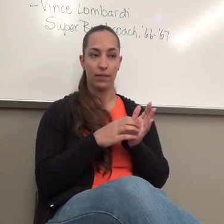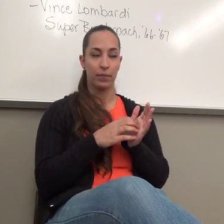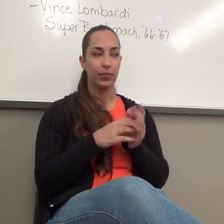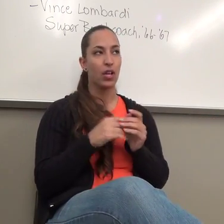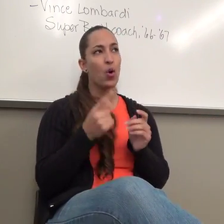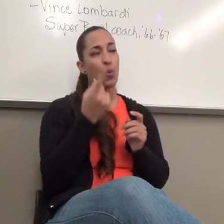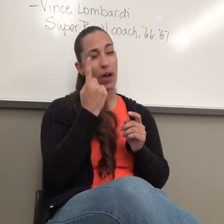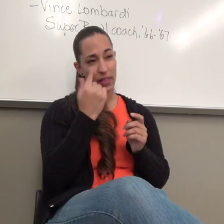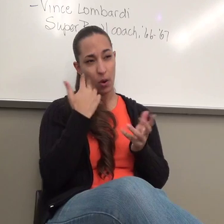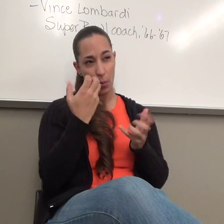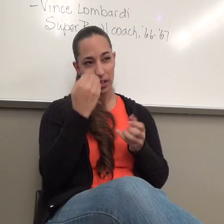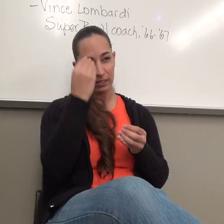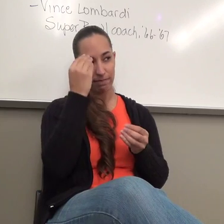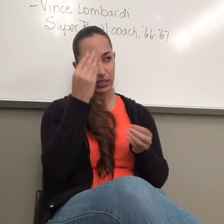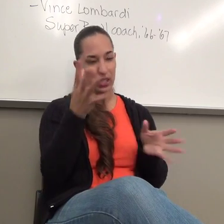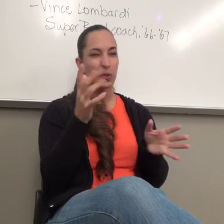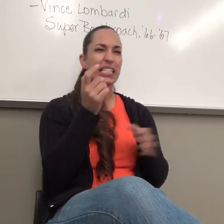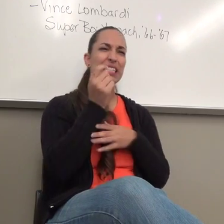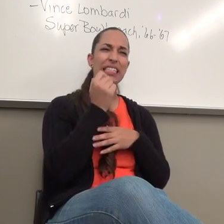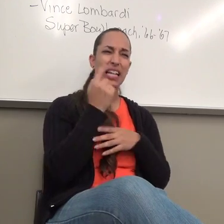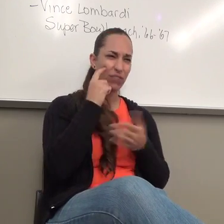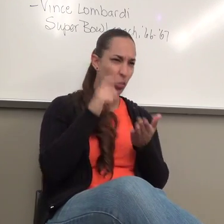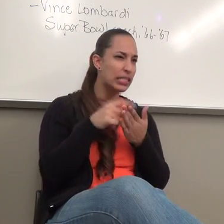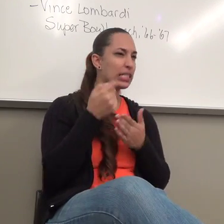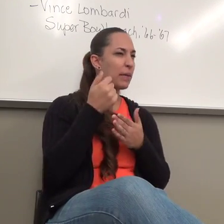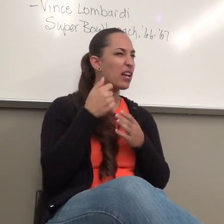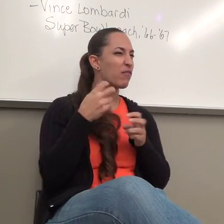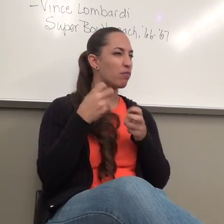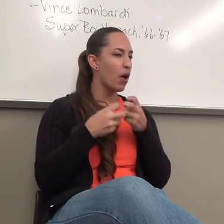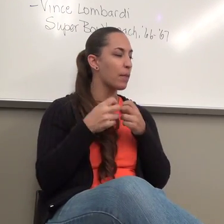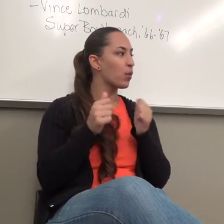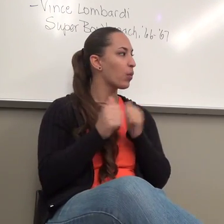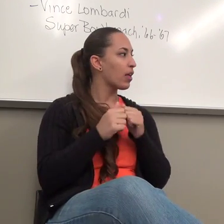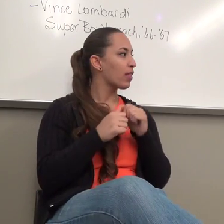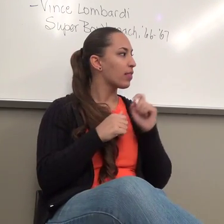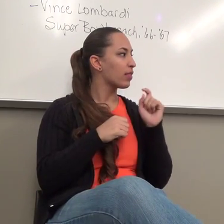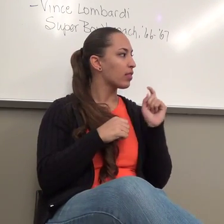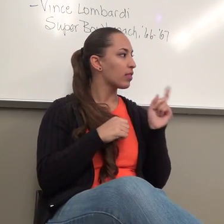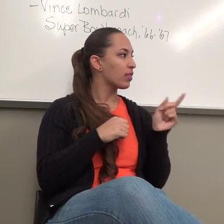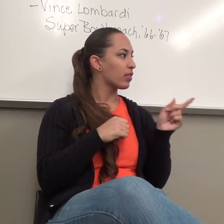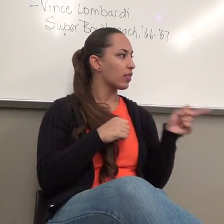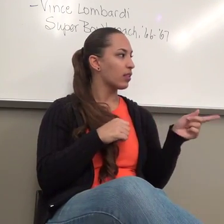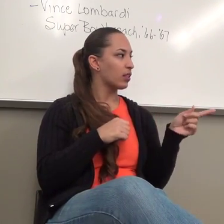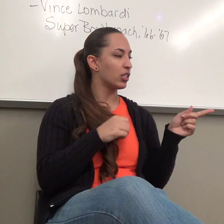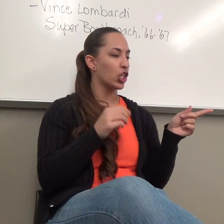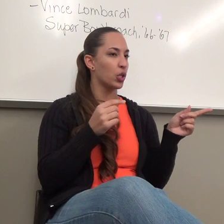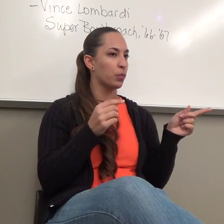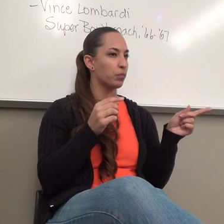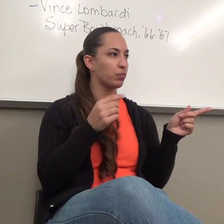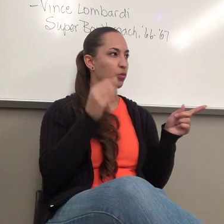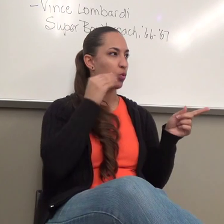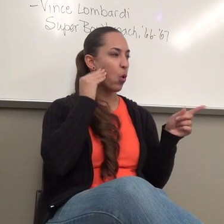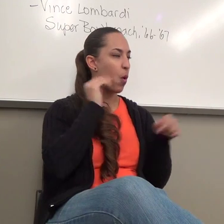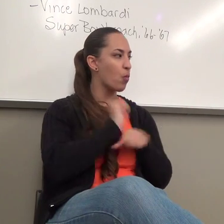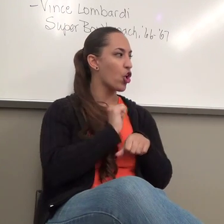the Brinks homework, and I realized we worked very quickly on both of those homework. The diner we looked